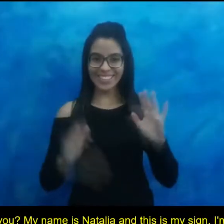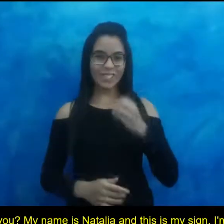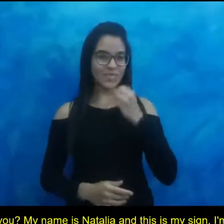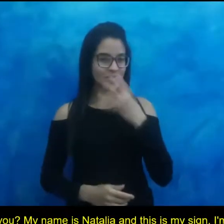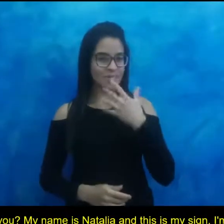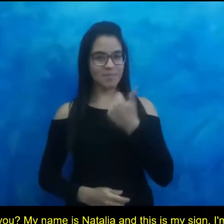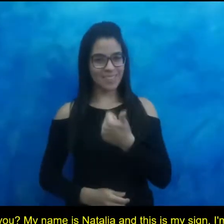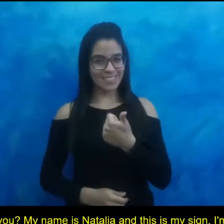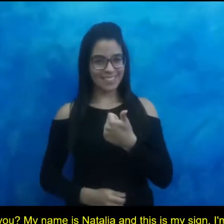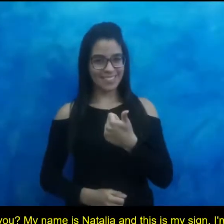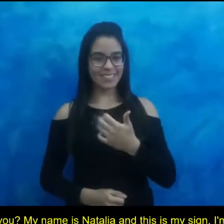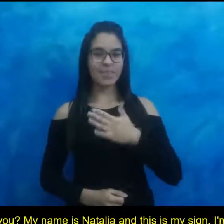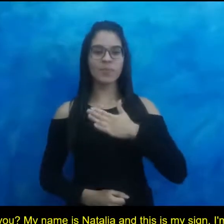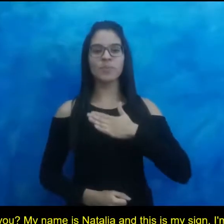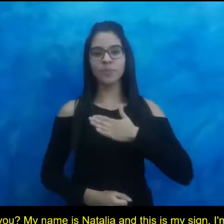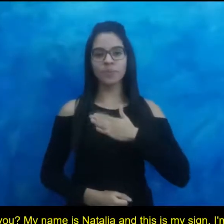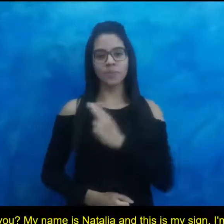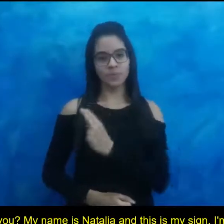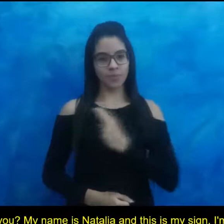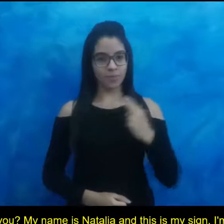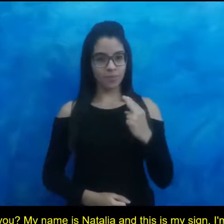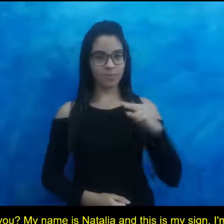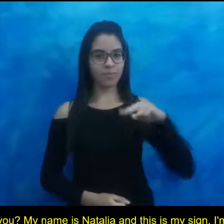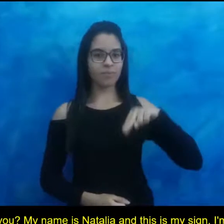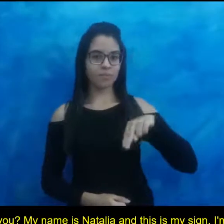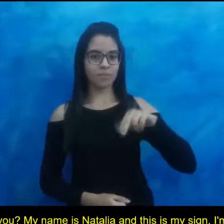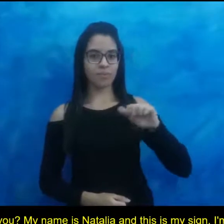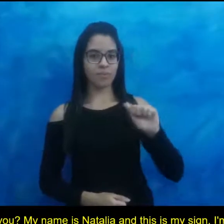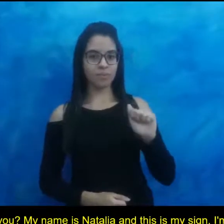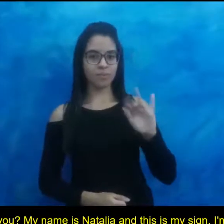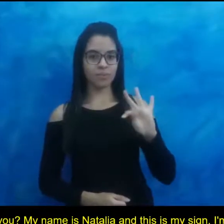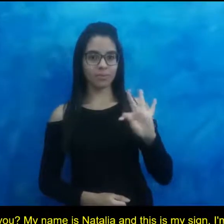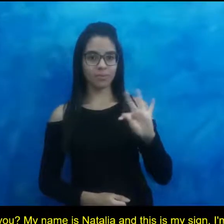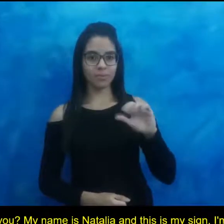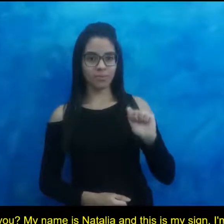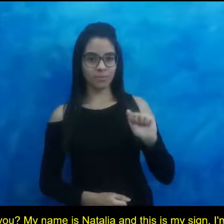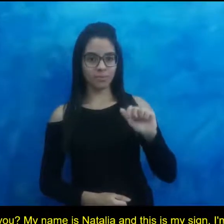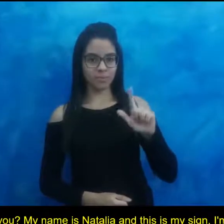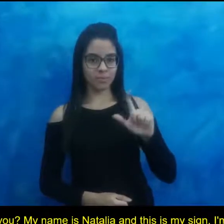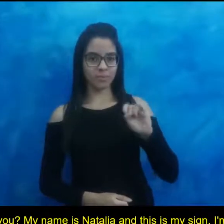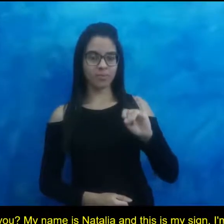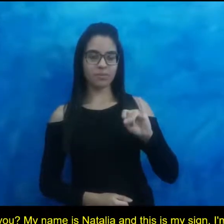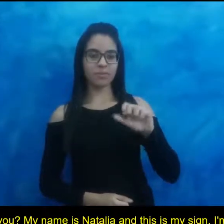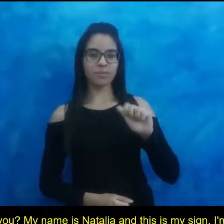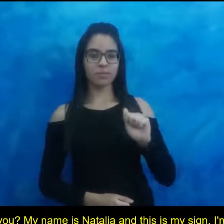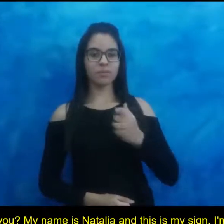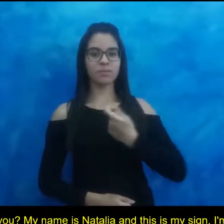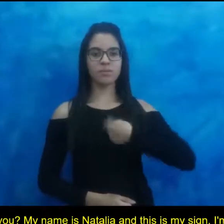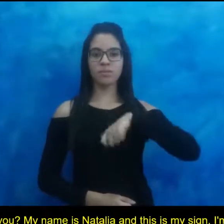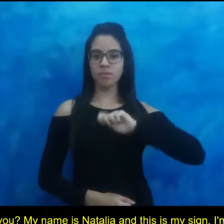Hello, how are you? I'm Natália and this is my